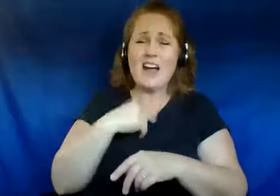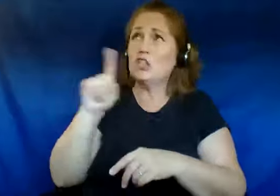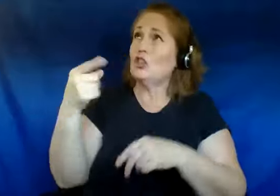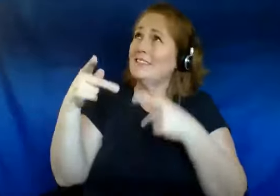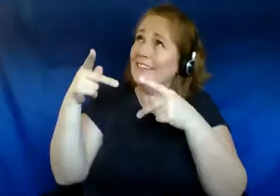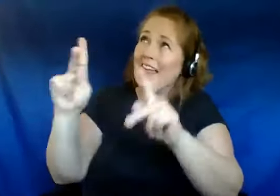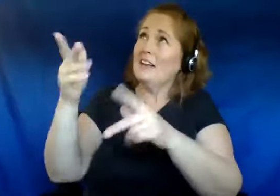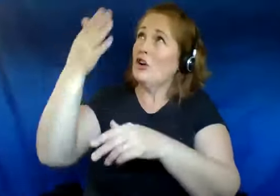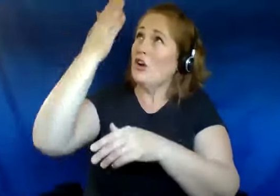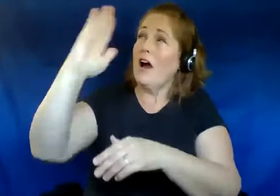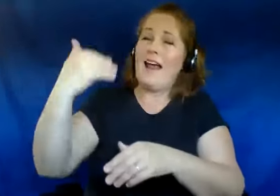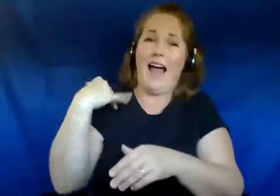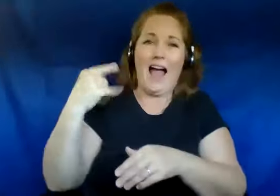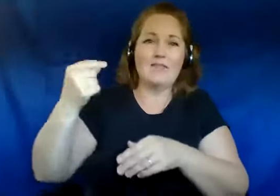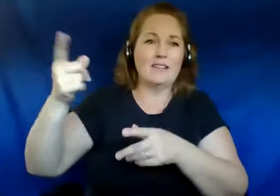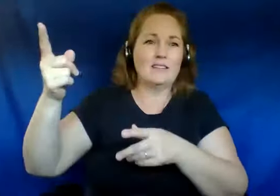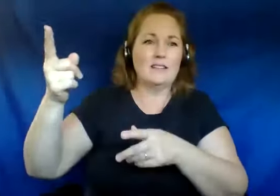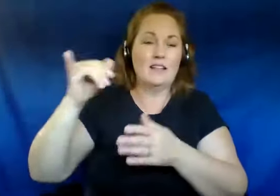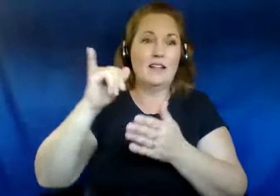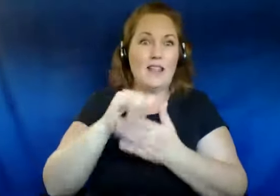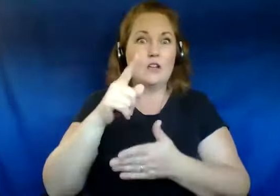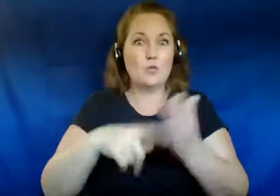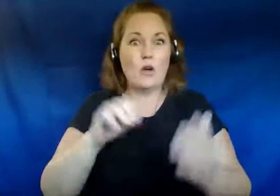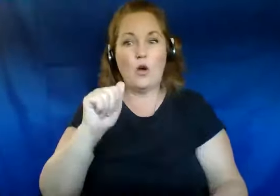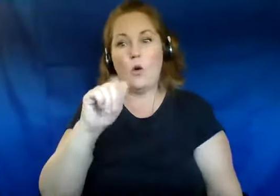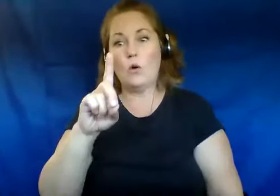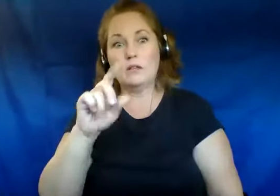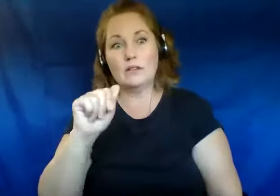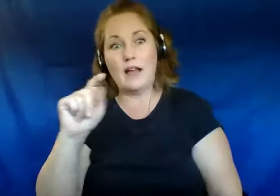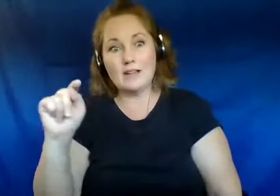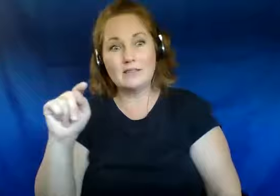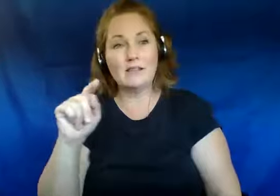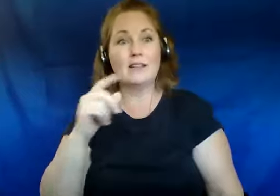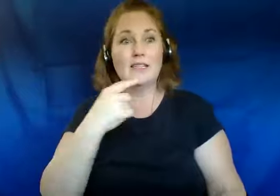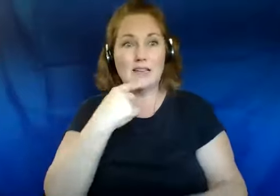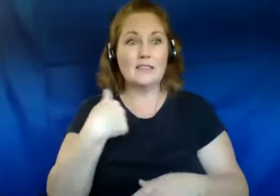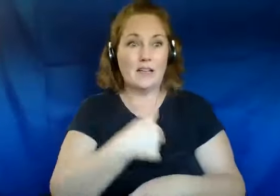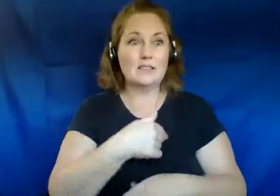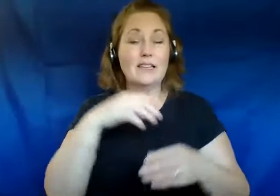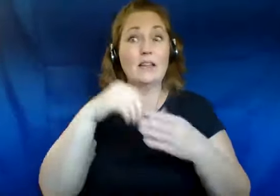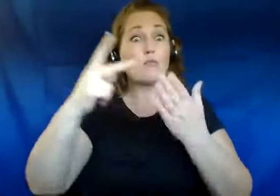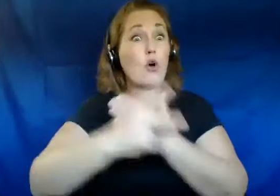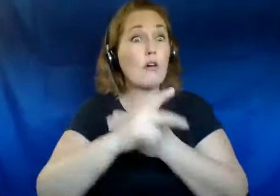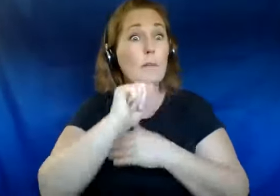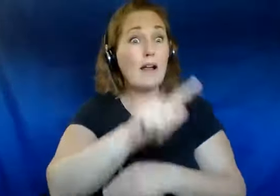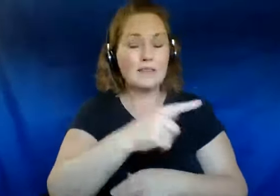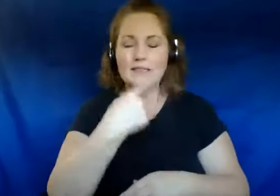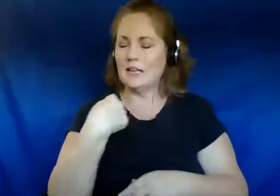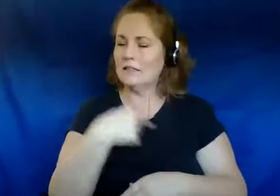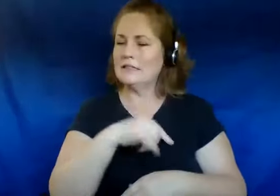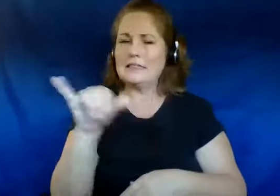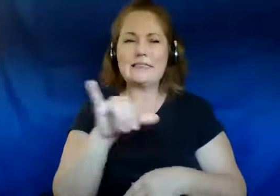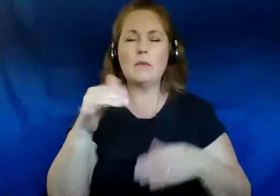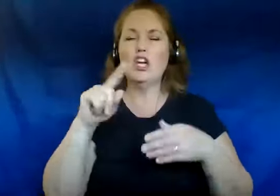have it, and that's what the ODOT tells us, and the program of Al-Anon tells us, if I'll